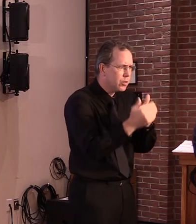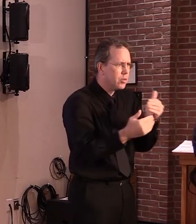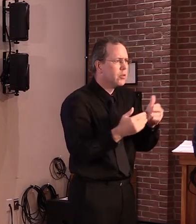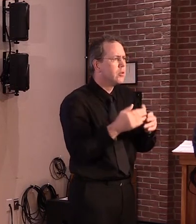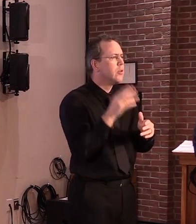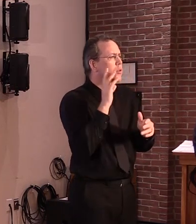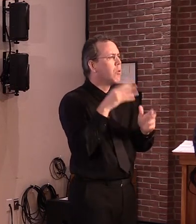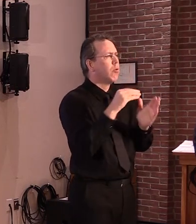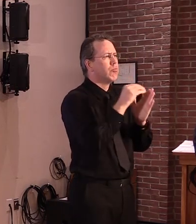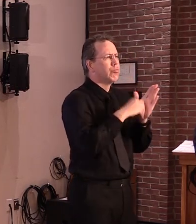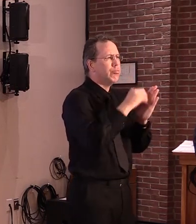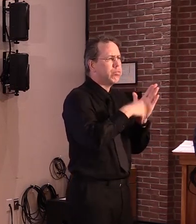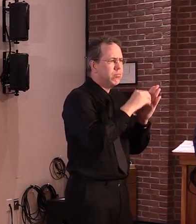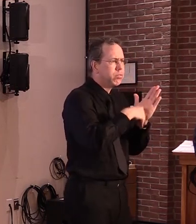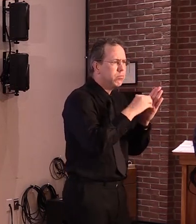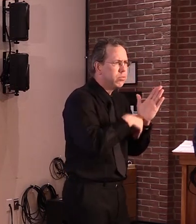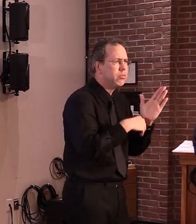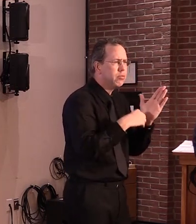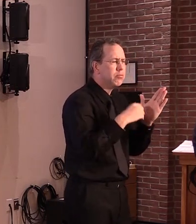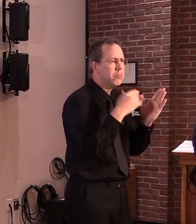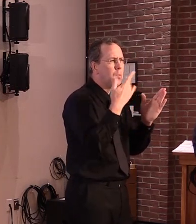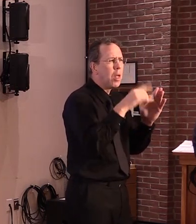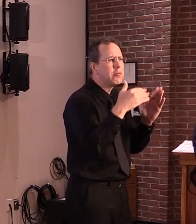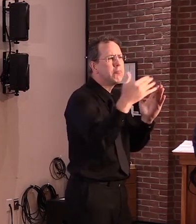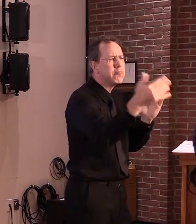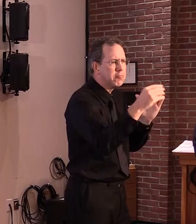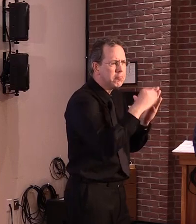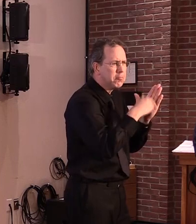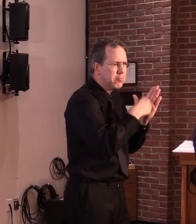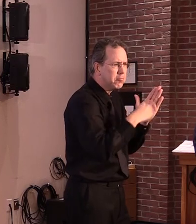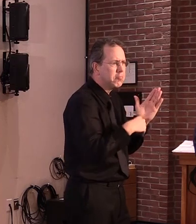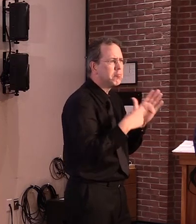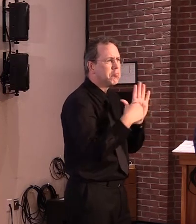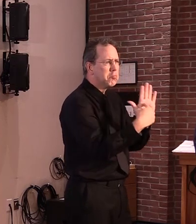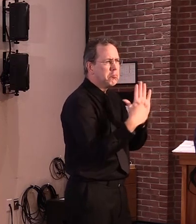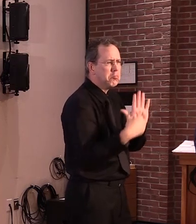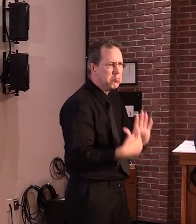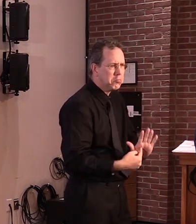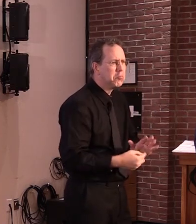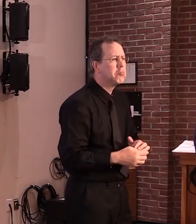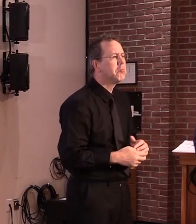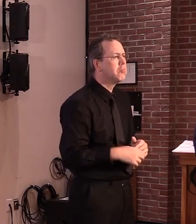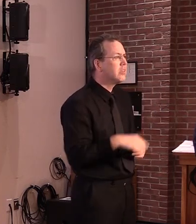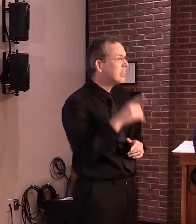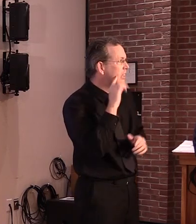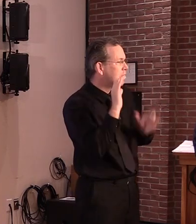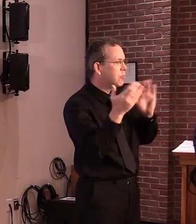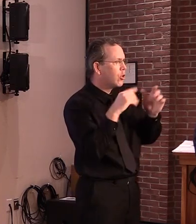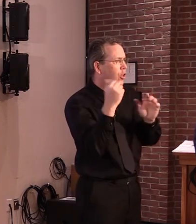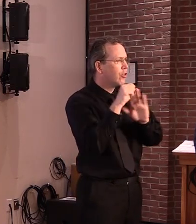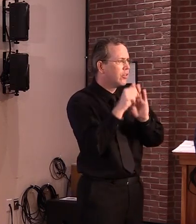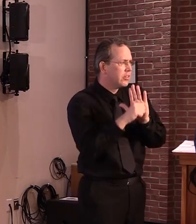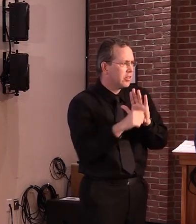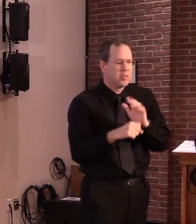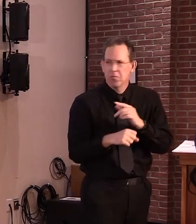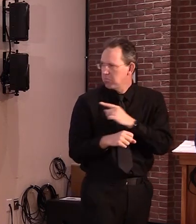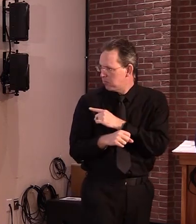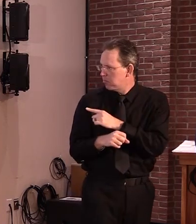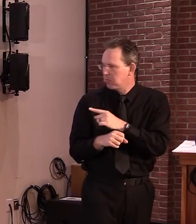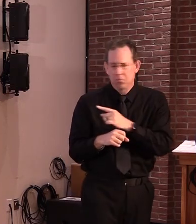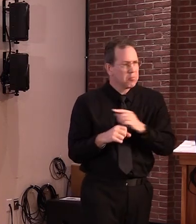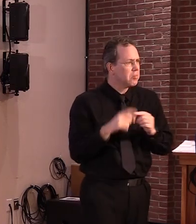you can see from these first two charts, our neighbors have seen a considerable number of new cases and deaths during just the last